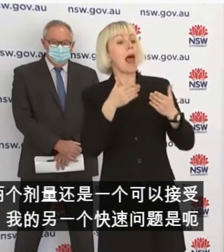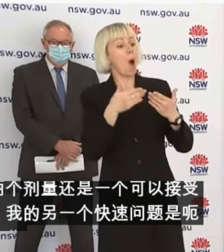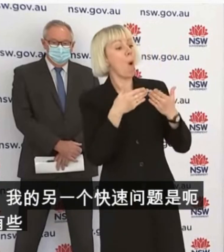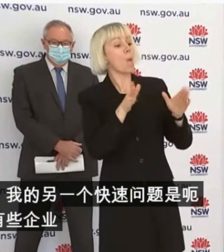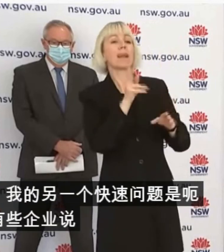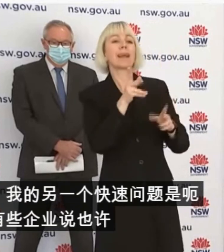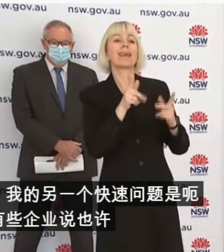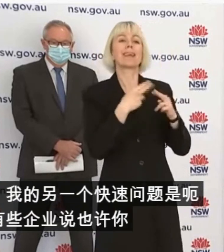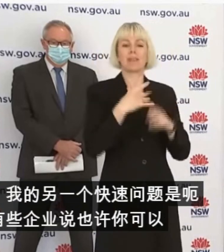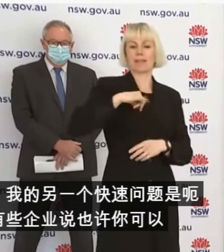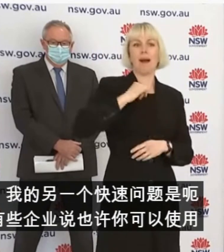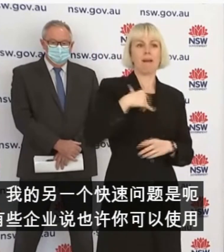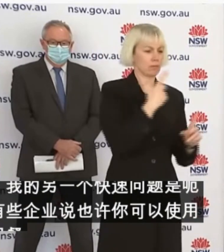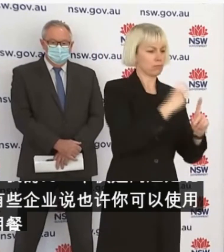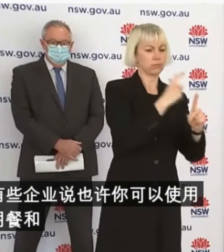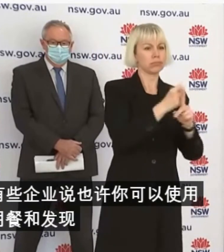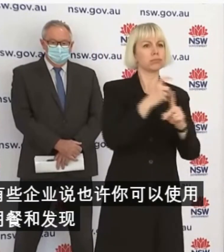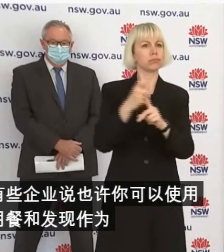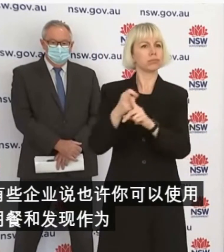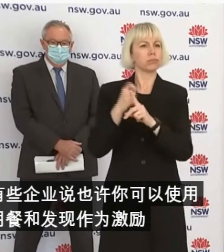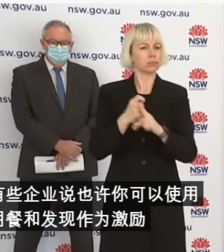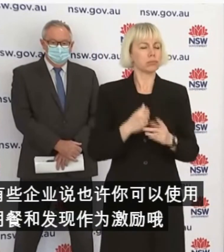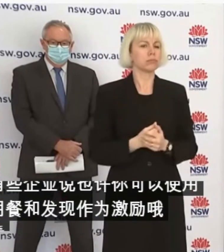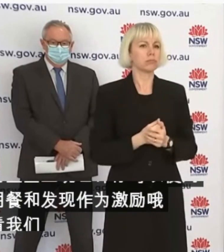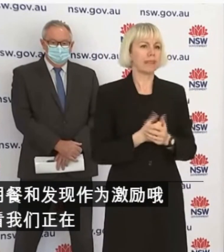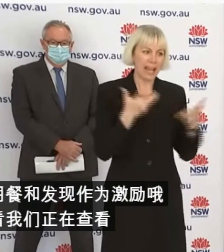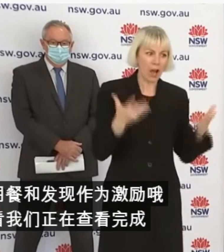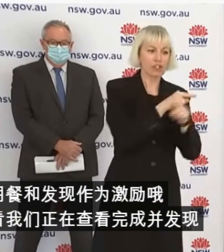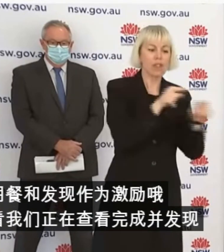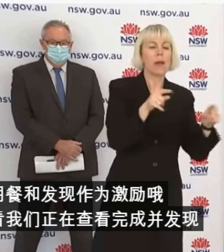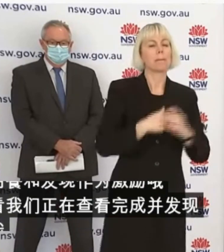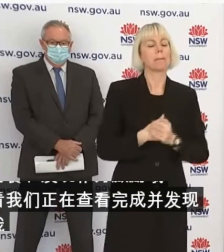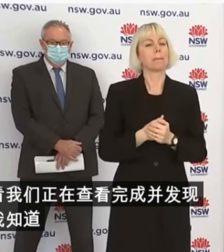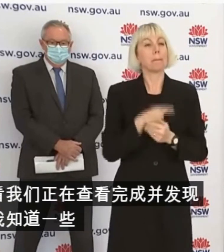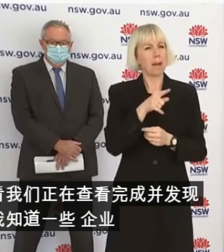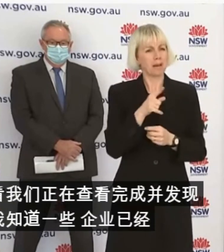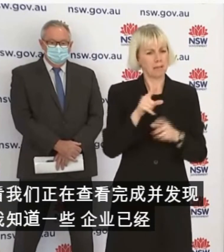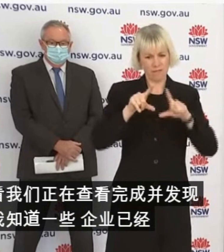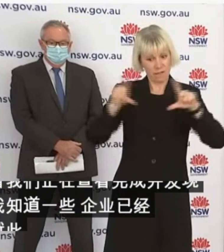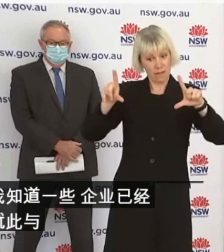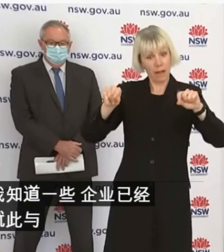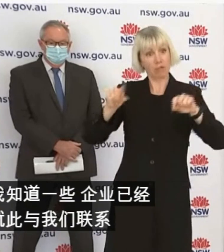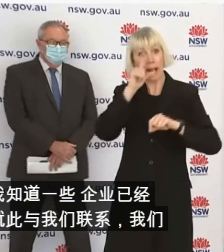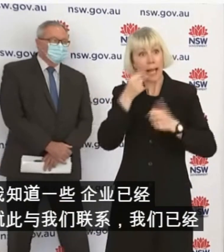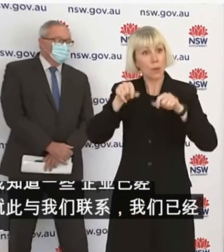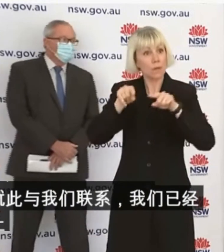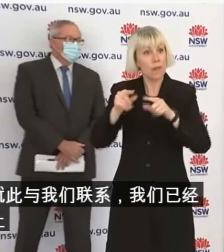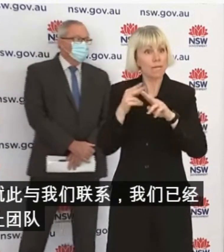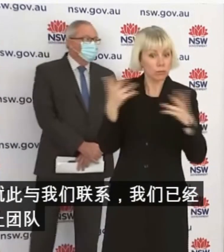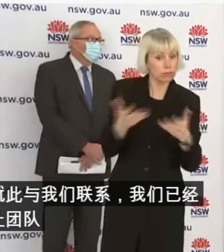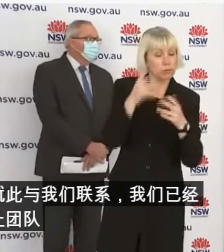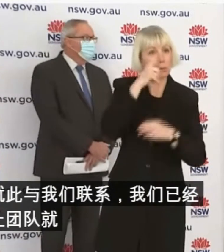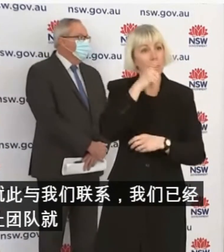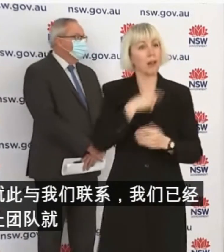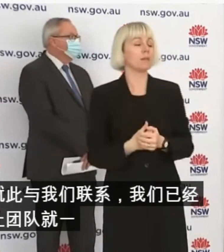is some businesses say maybe you could use Dine and Discover as an incentive. Oh, look, we're looking at Dine and Discover. I know a few businesses have approached us on that, and we've already got the teams